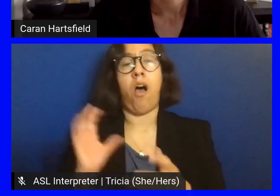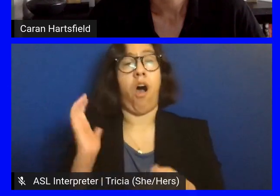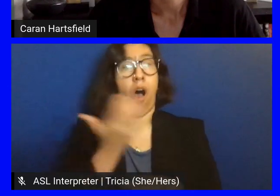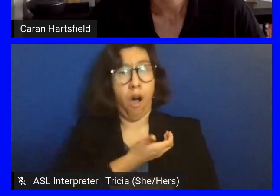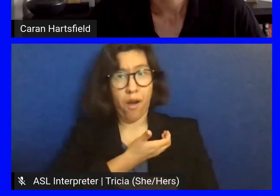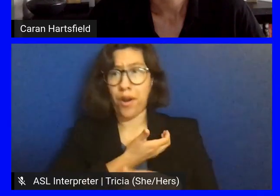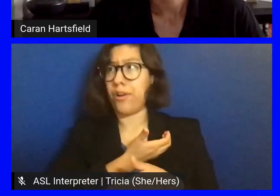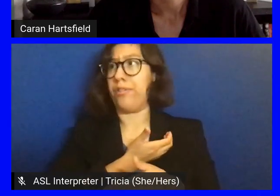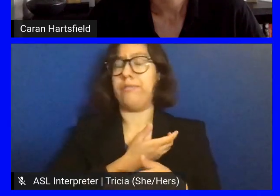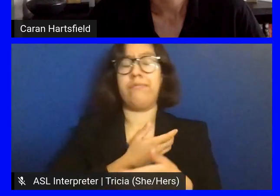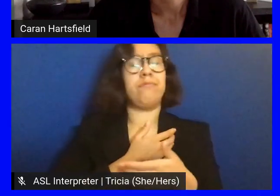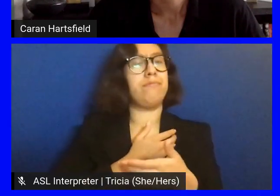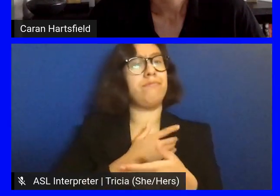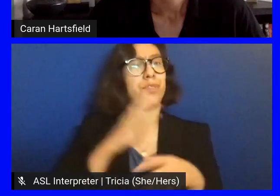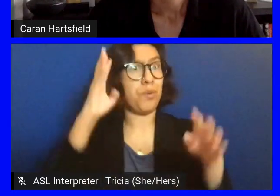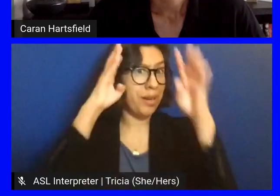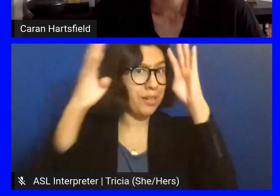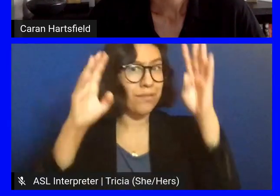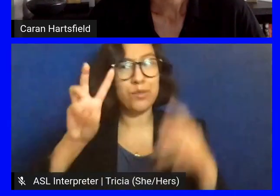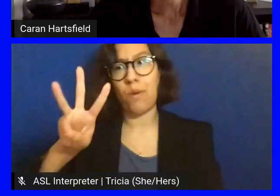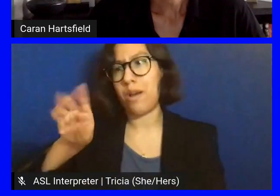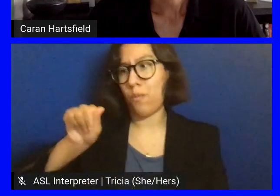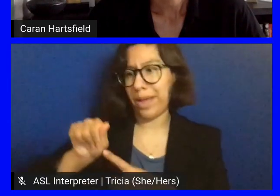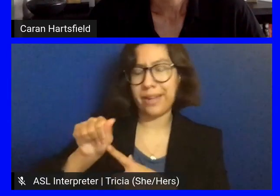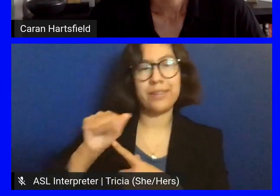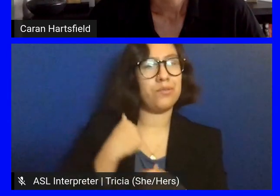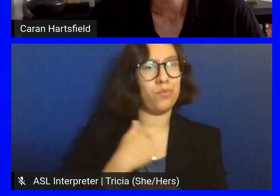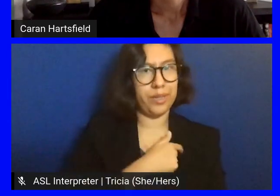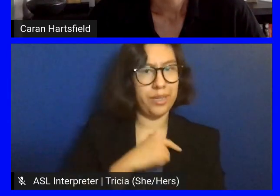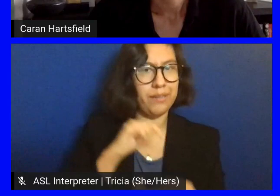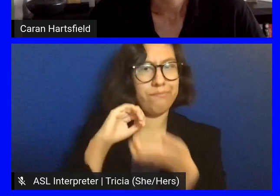wide awakes, as we've kind of collectively,